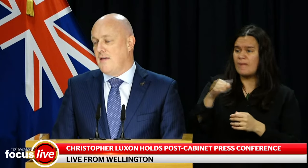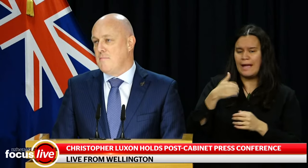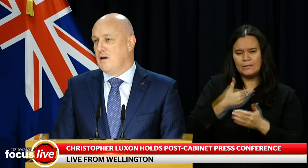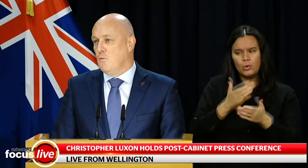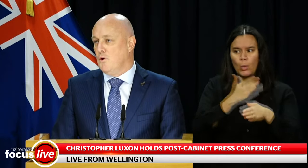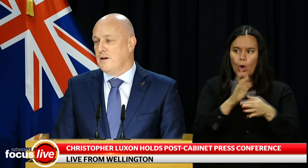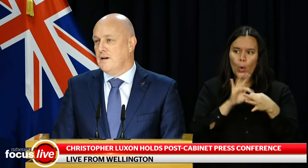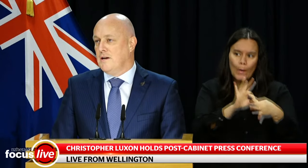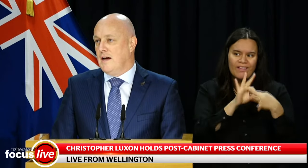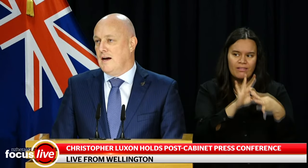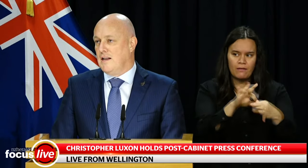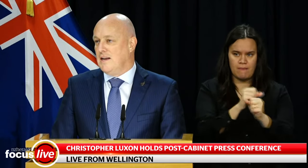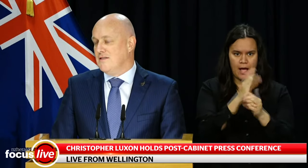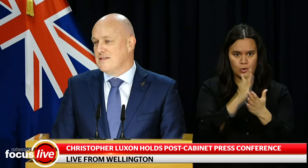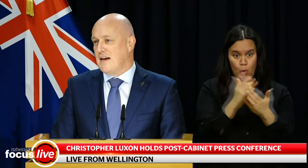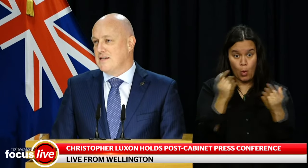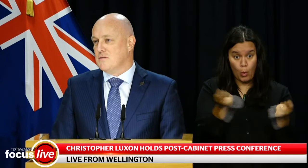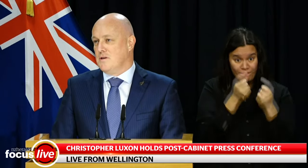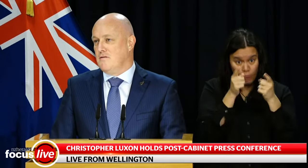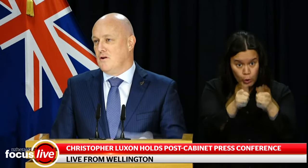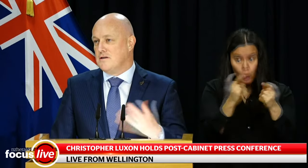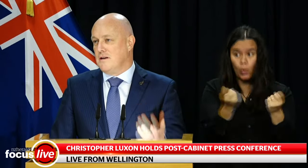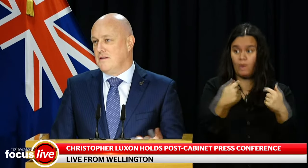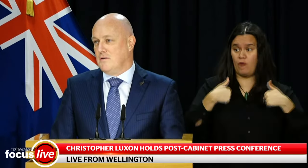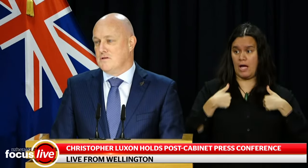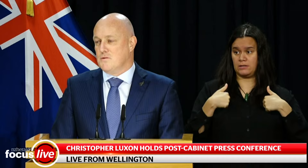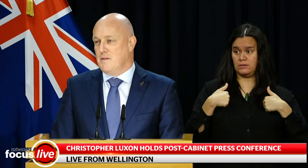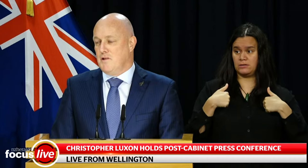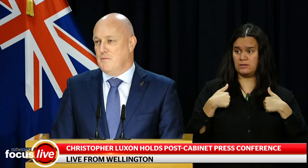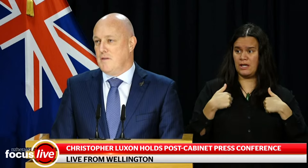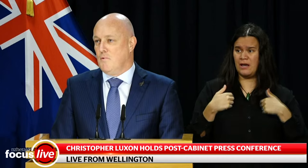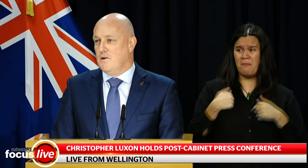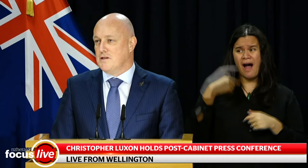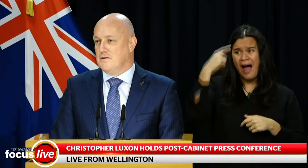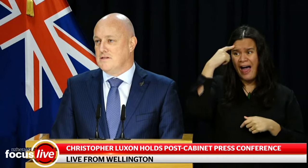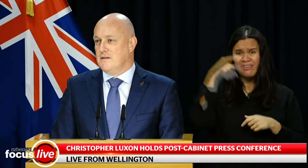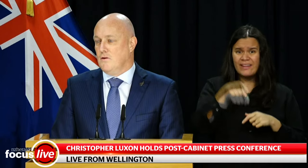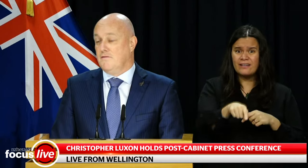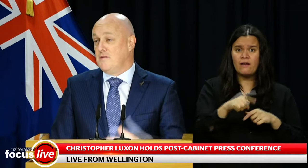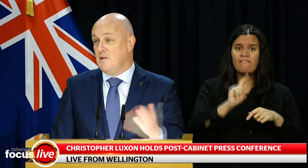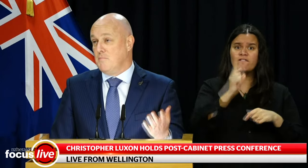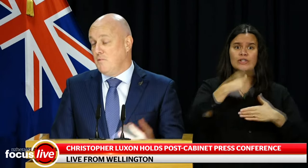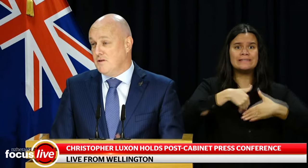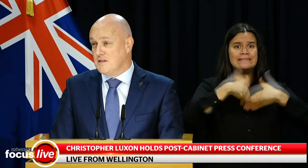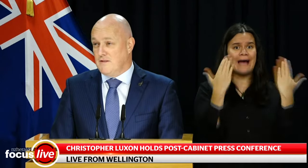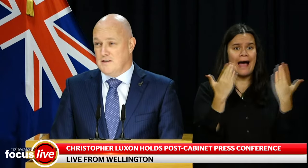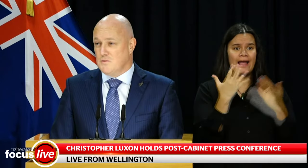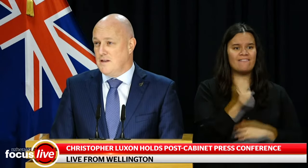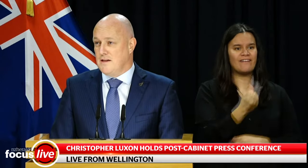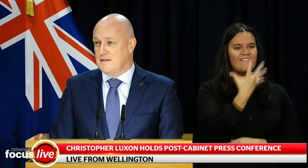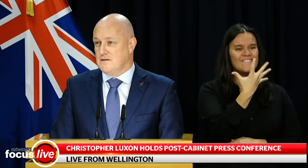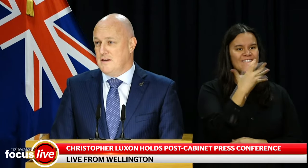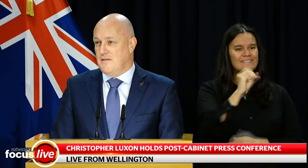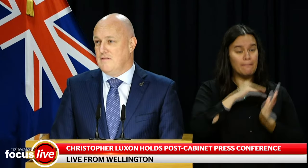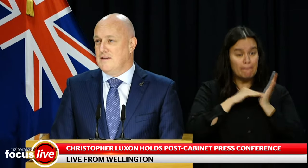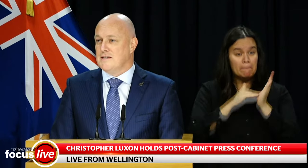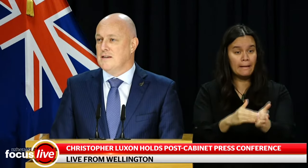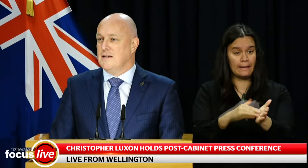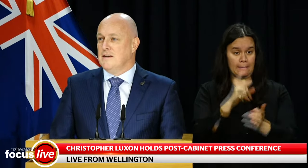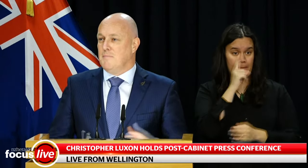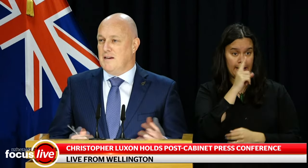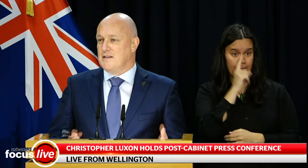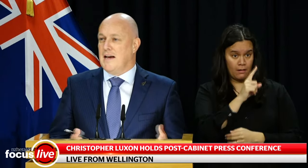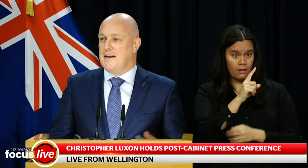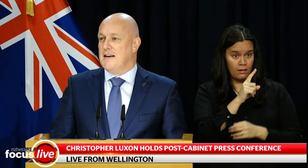out how they make it work. Clearly, in this case, when you've got, I think it was 20 million people watching on TV, or 50 million people on TV and 20,000 at the